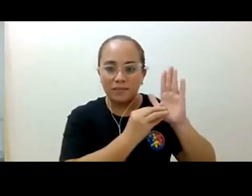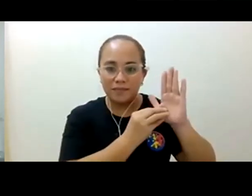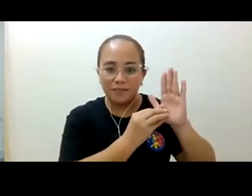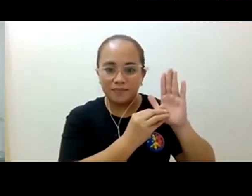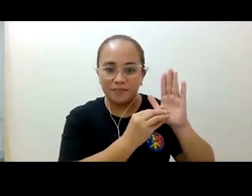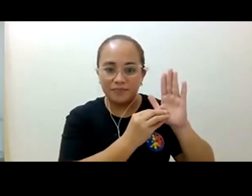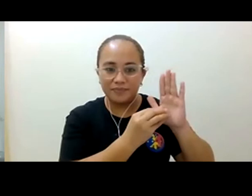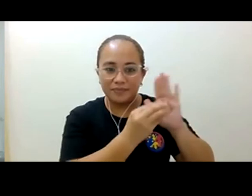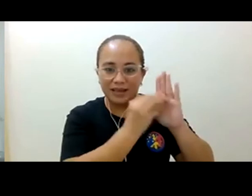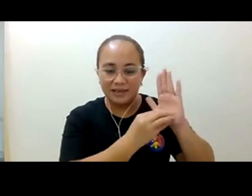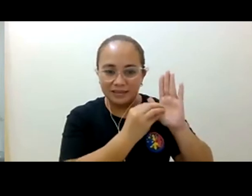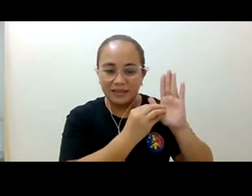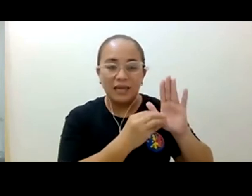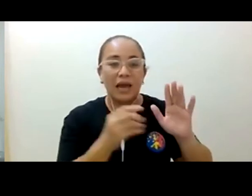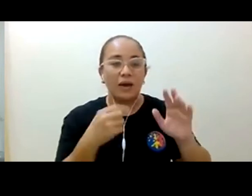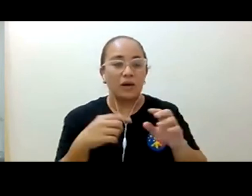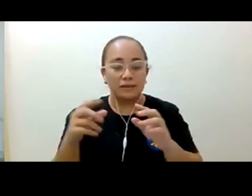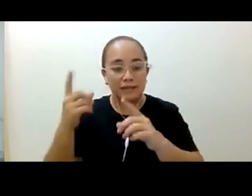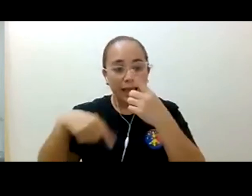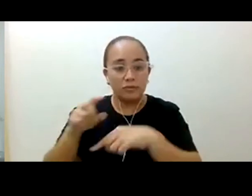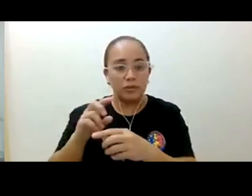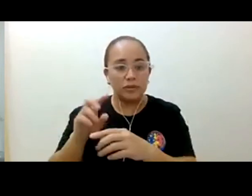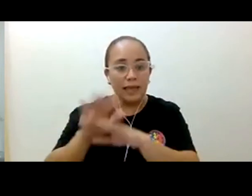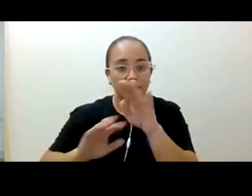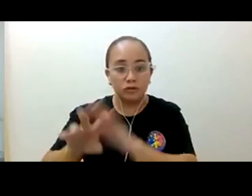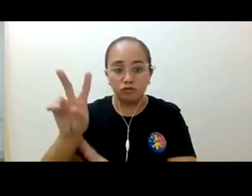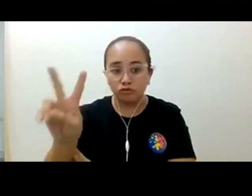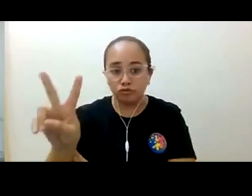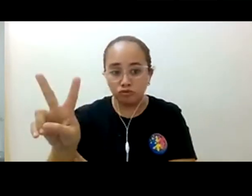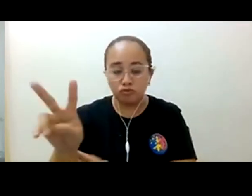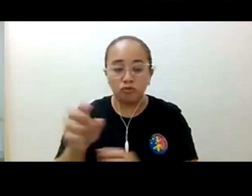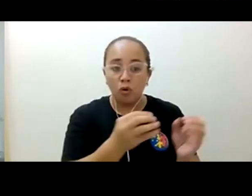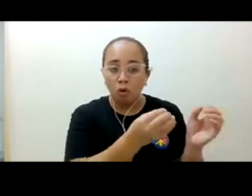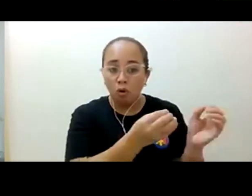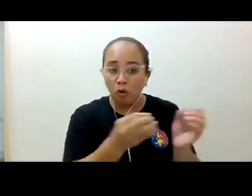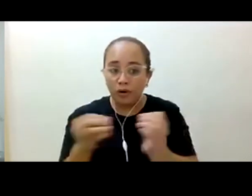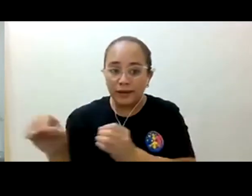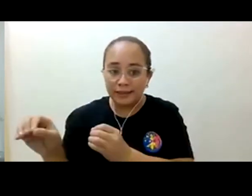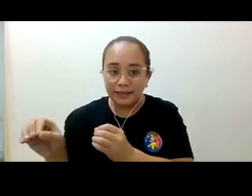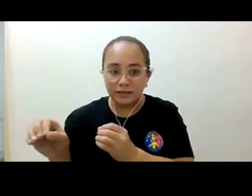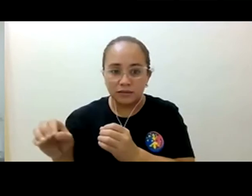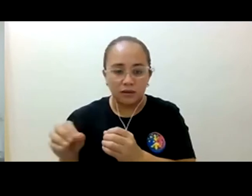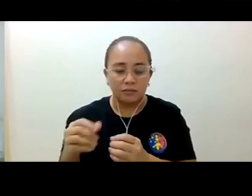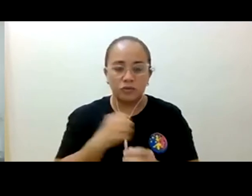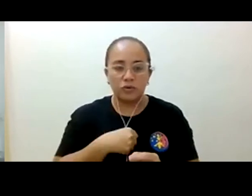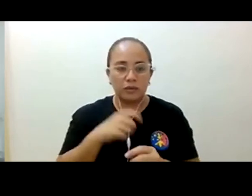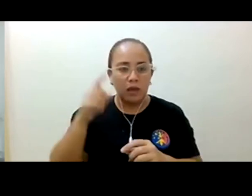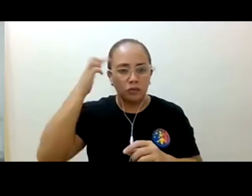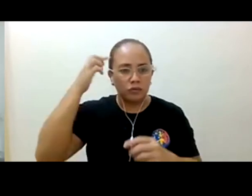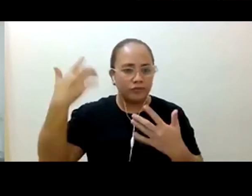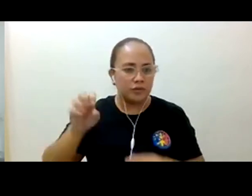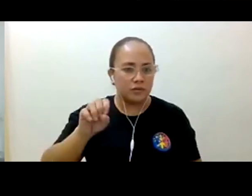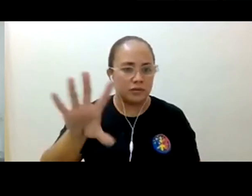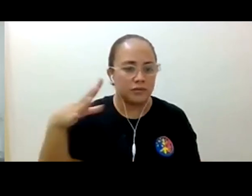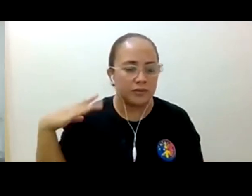So signs with 2 hand shapes are organized. Oh, you can't see this, sorry. I thought I had it up,